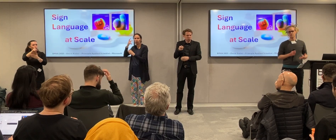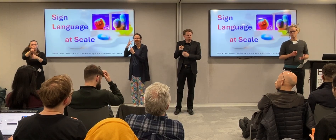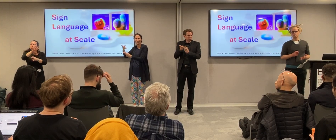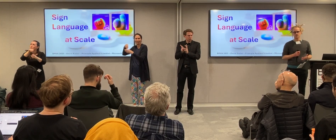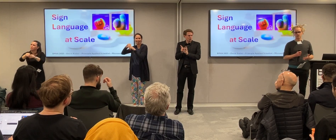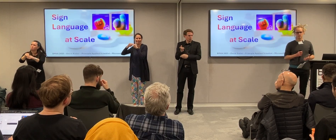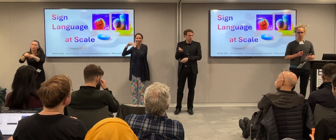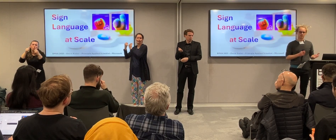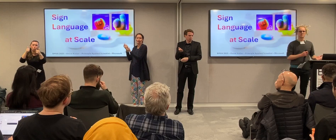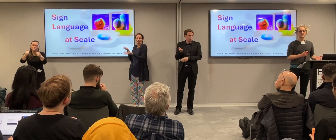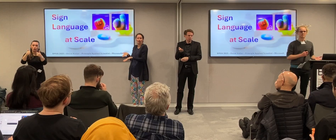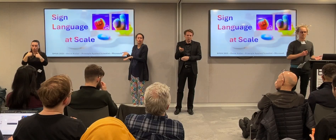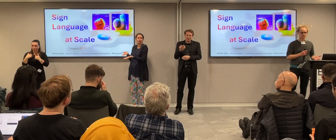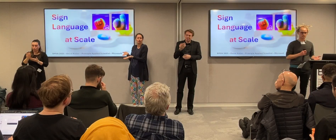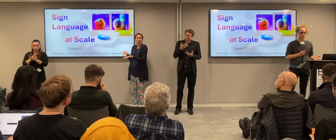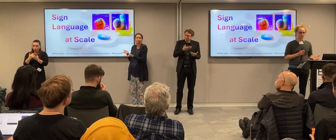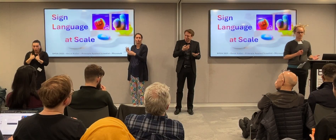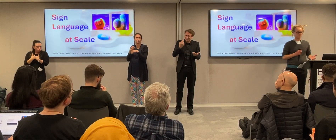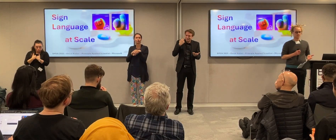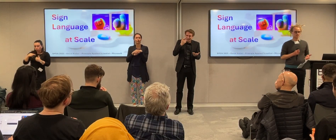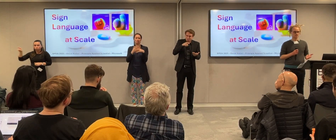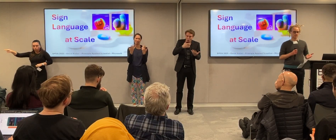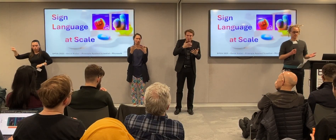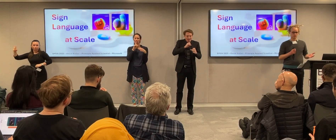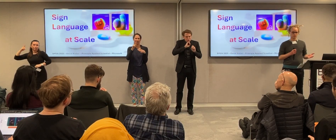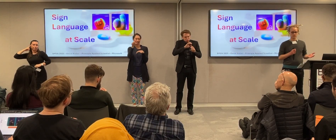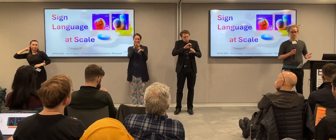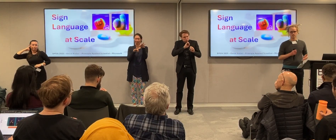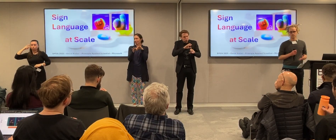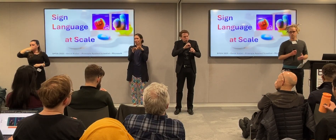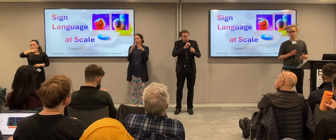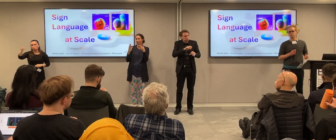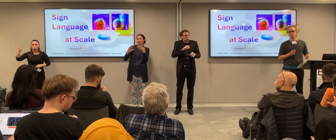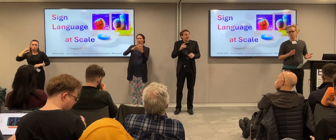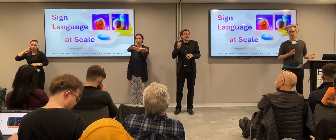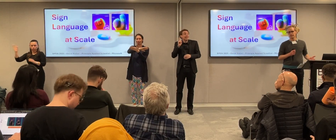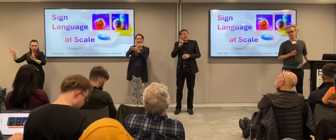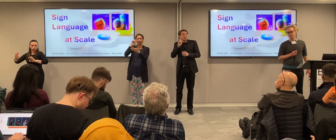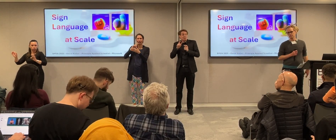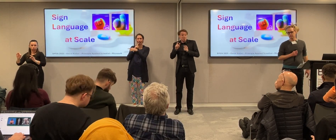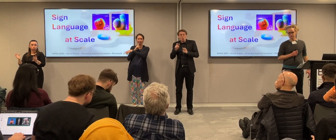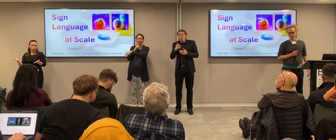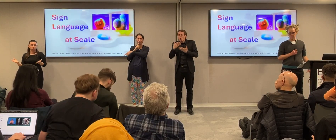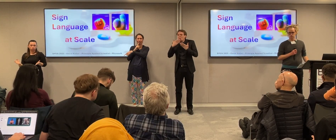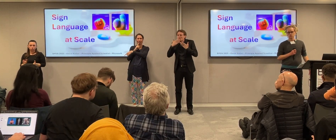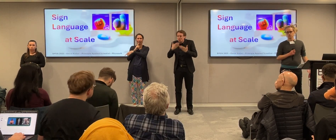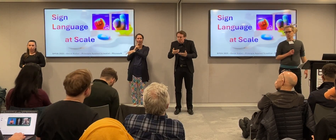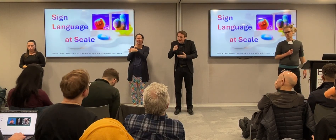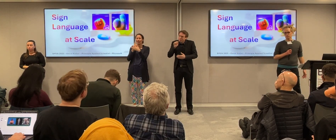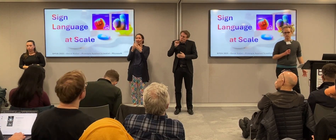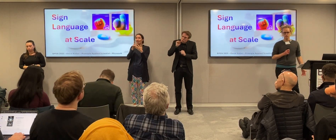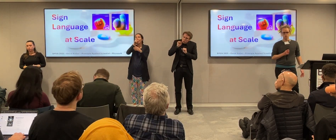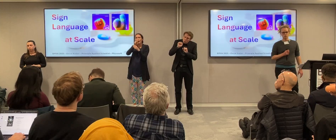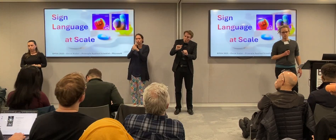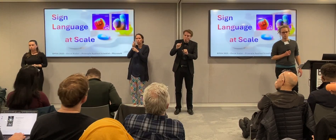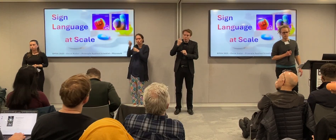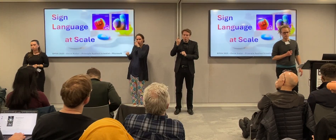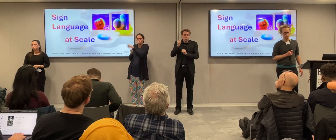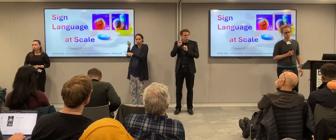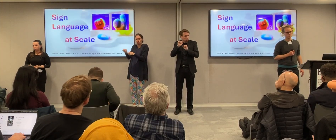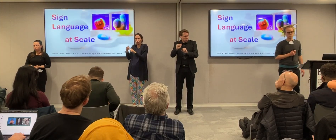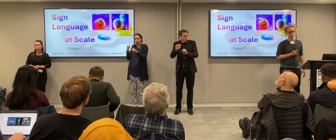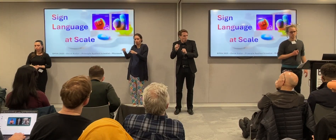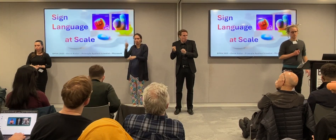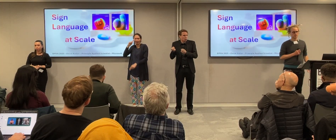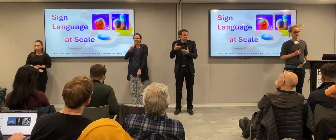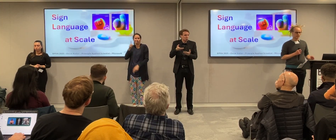talks, but instead it's completely kind of misled, and the actual contributions were done by the